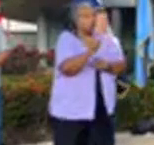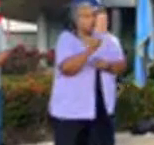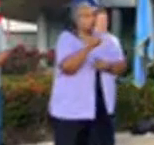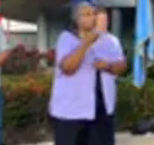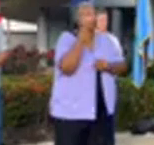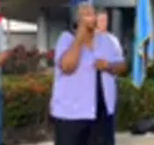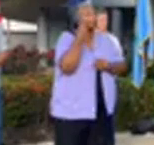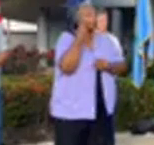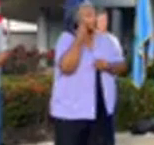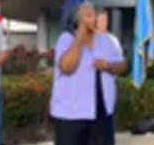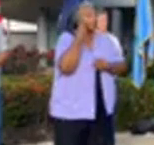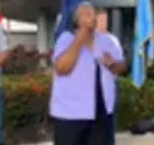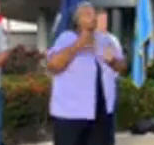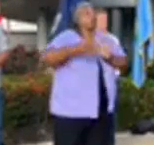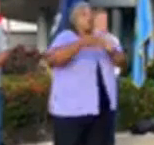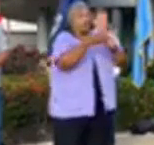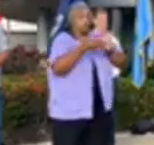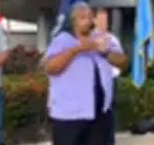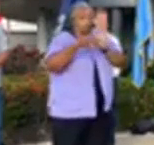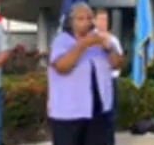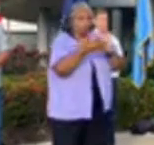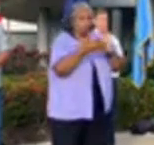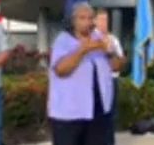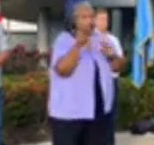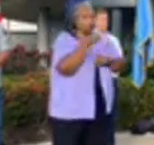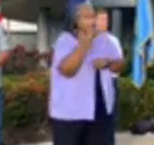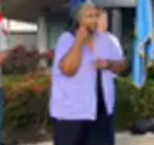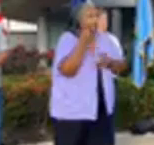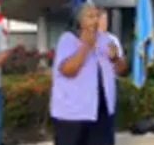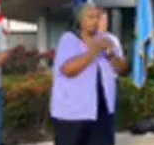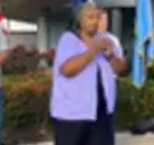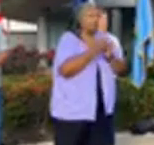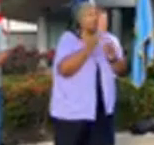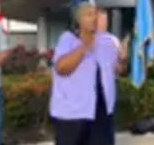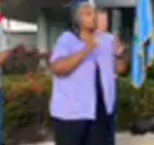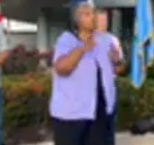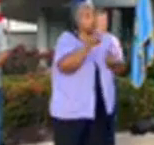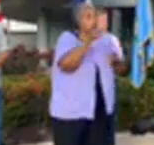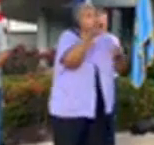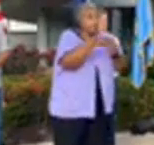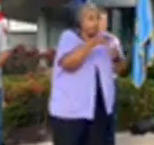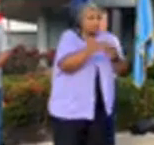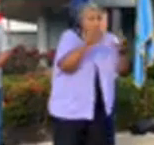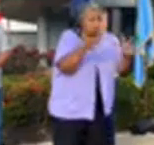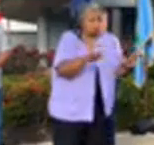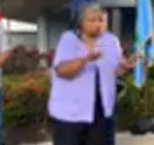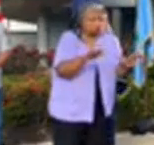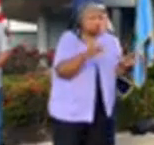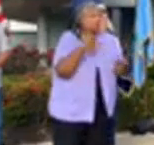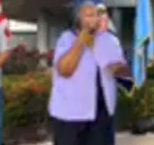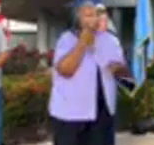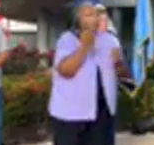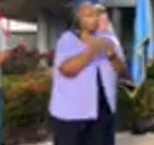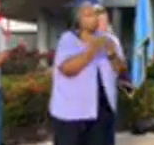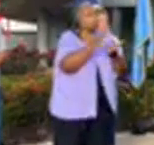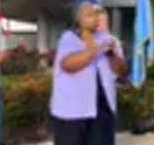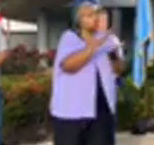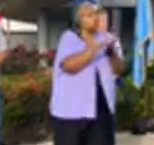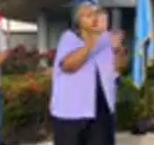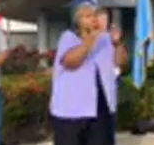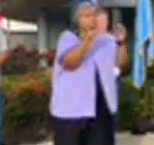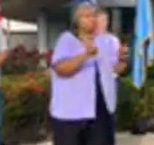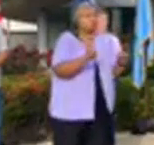across the board collaboration. That is what you're seeing with your elected leaderships. That is what you're seeing with the school systems, with